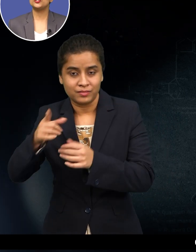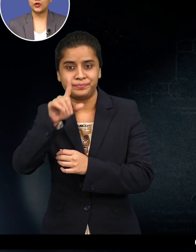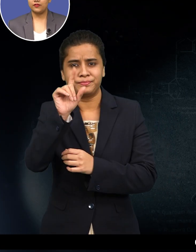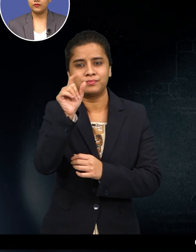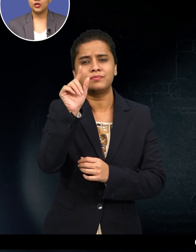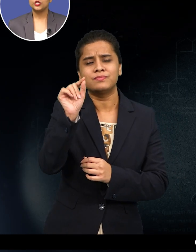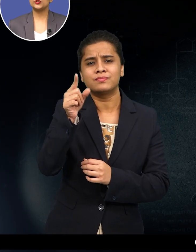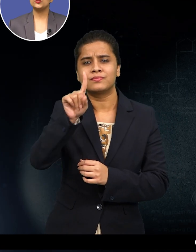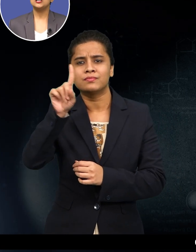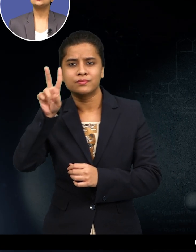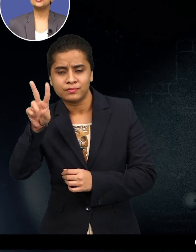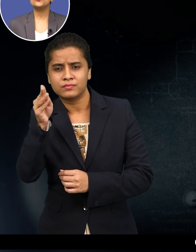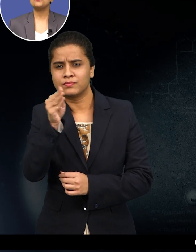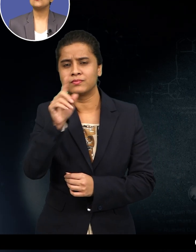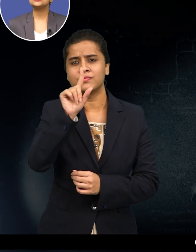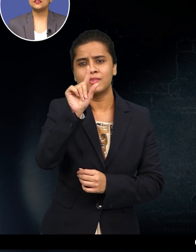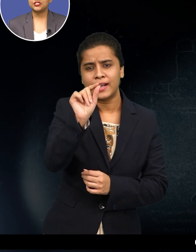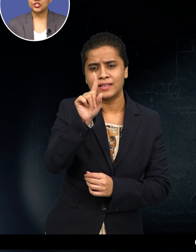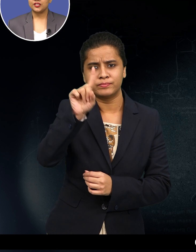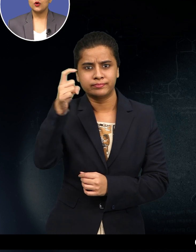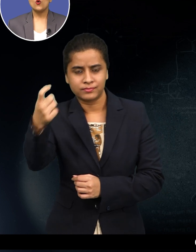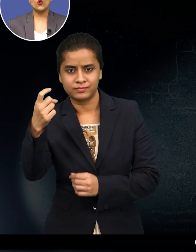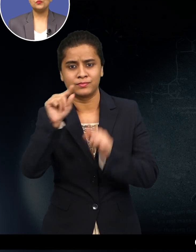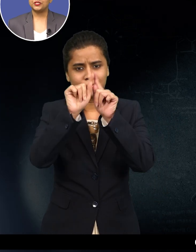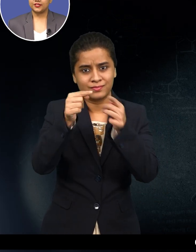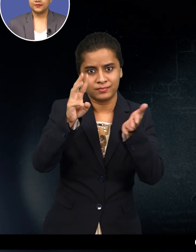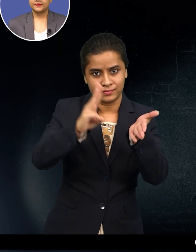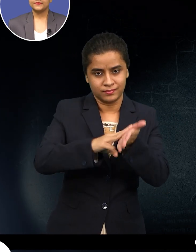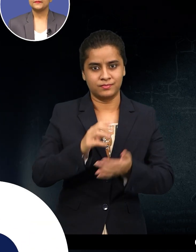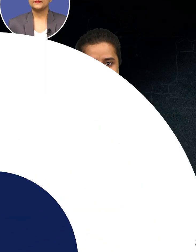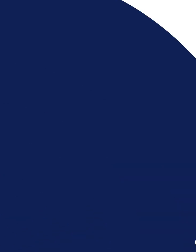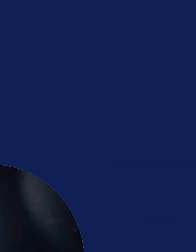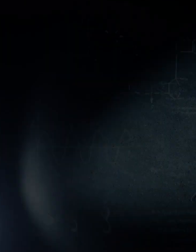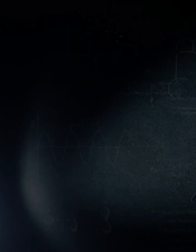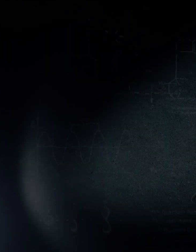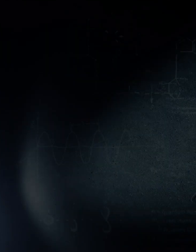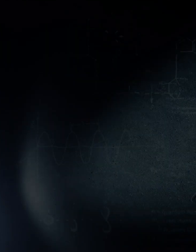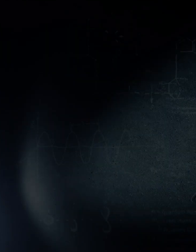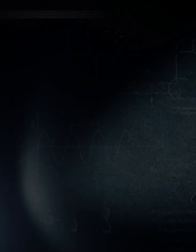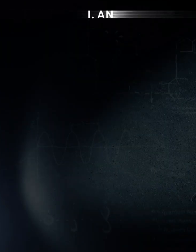power 12 to 10 to the power 17 ohm meter.